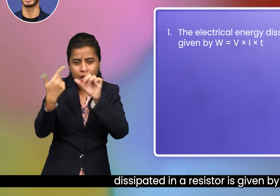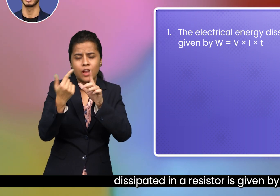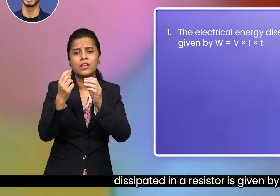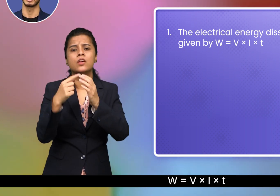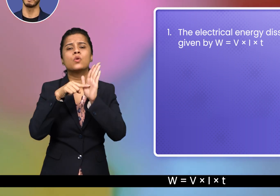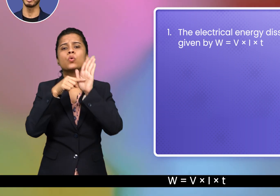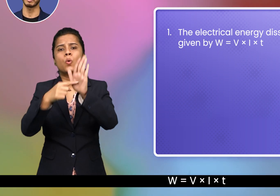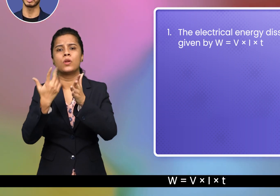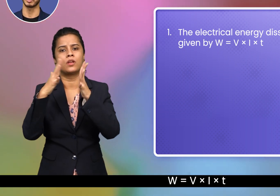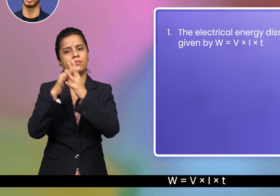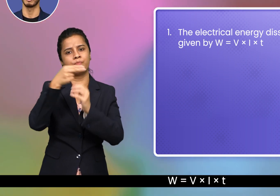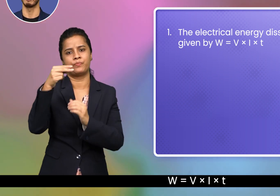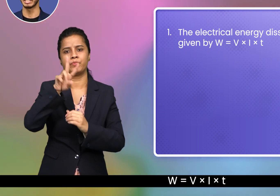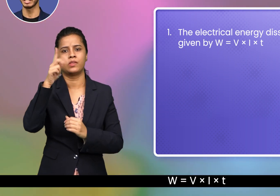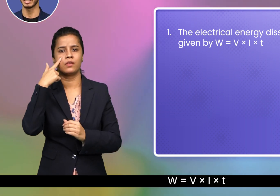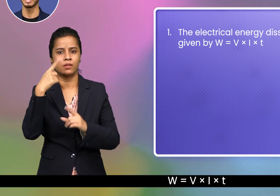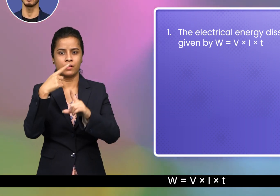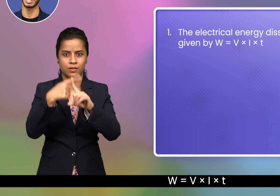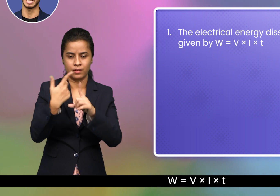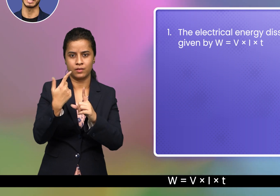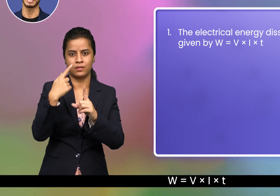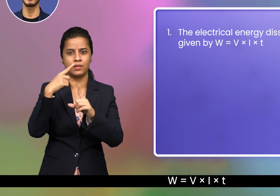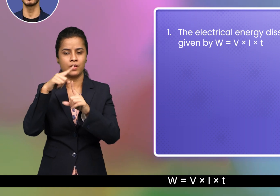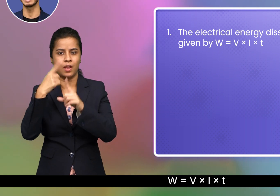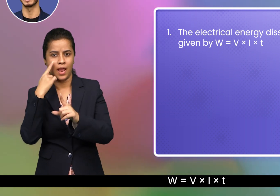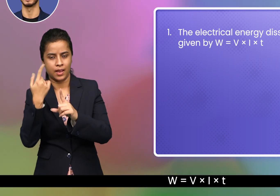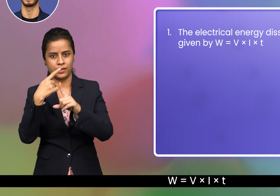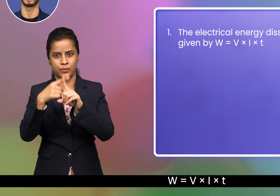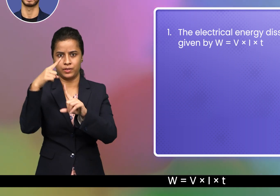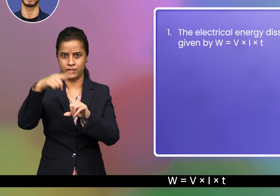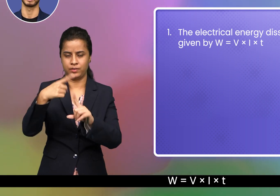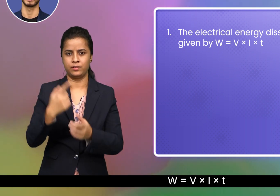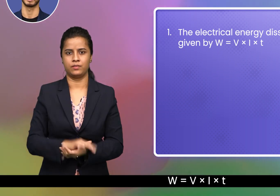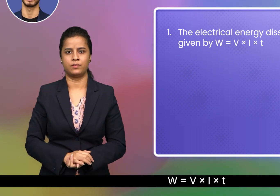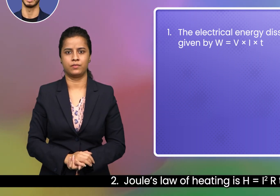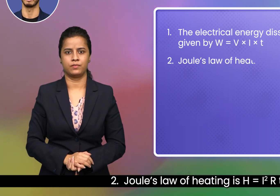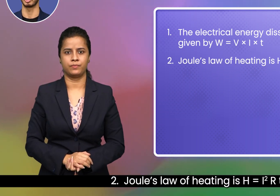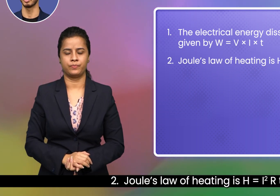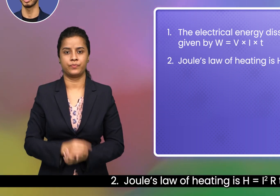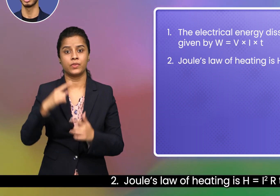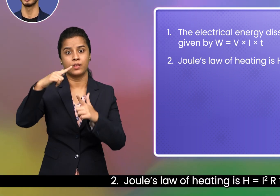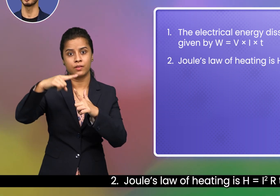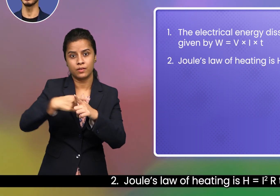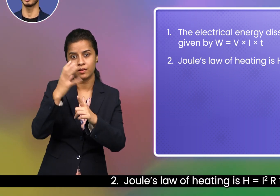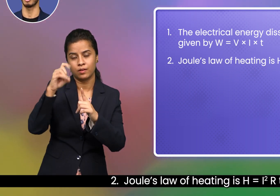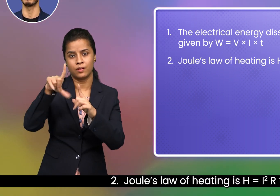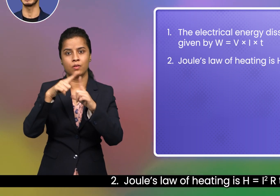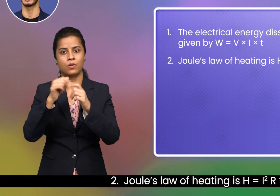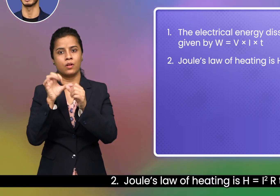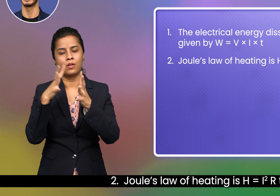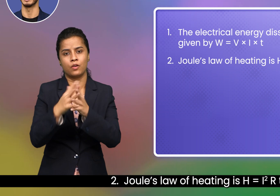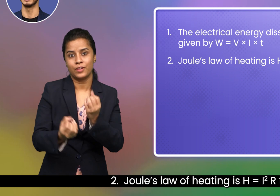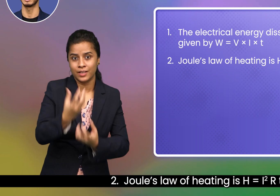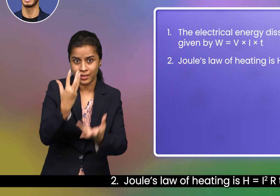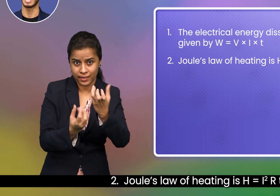by W equals to V into I into T. Number 2. Joule's law of